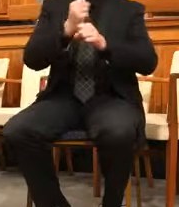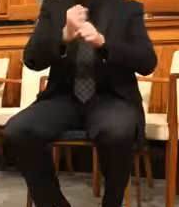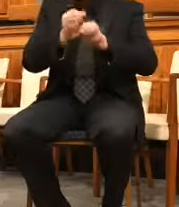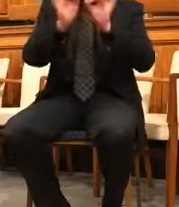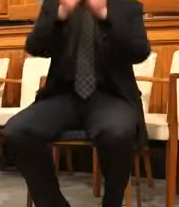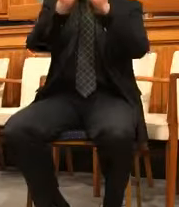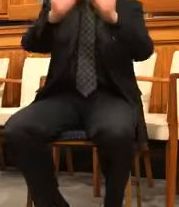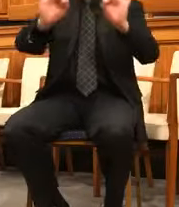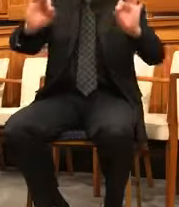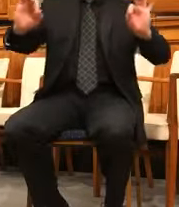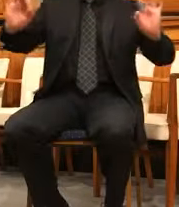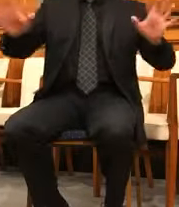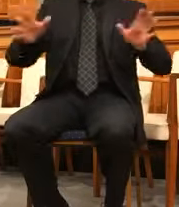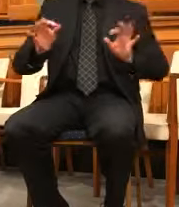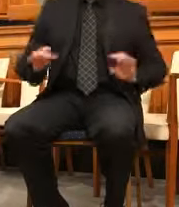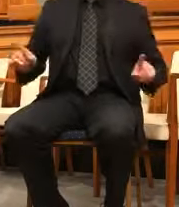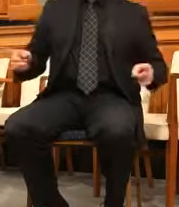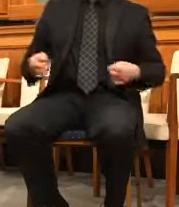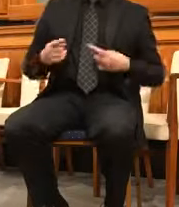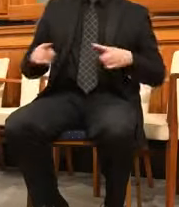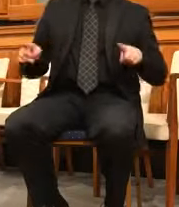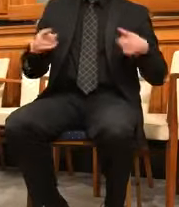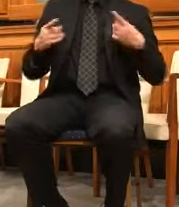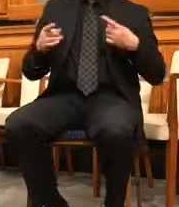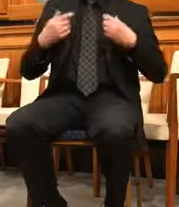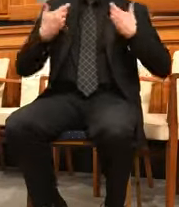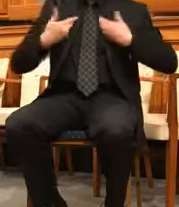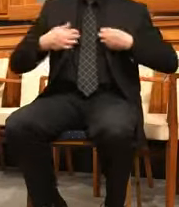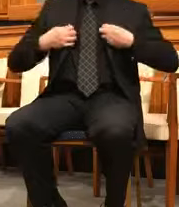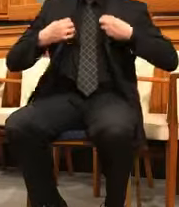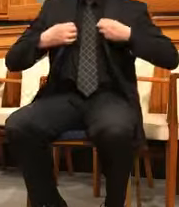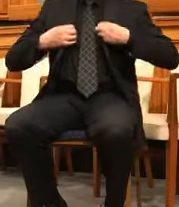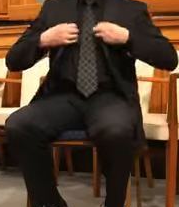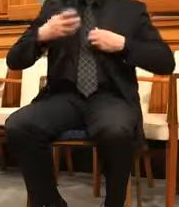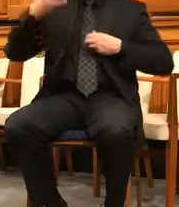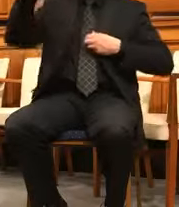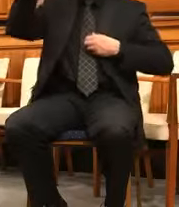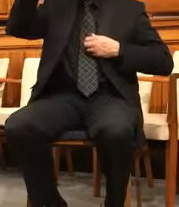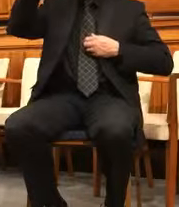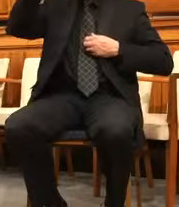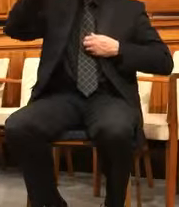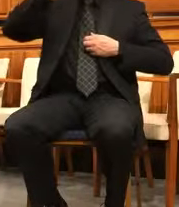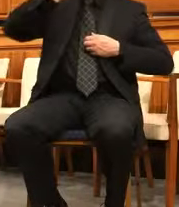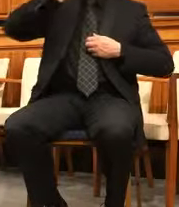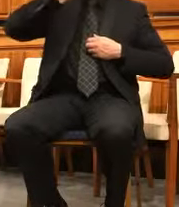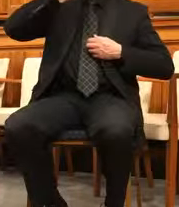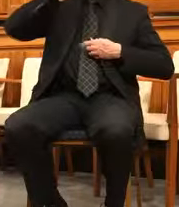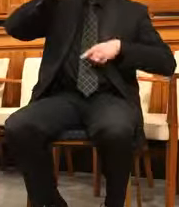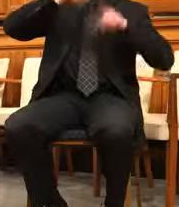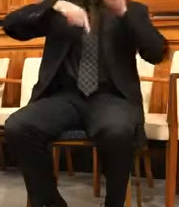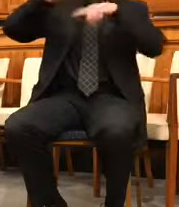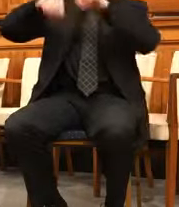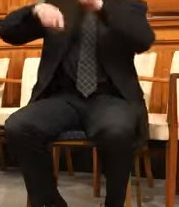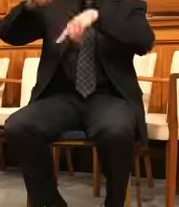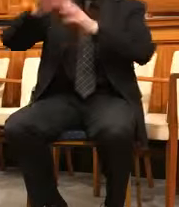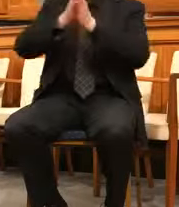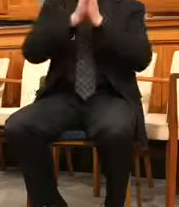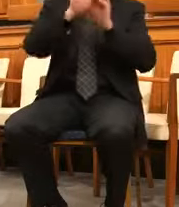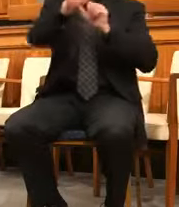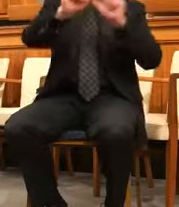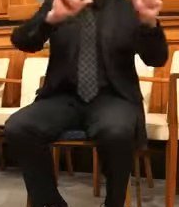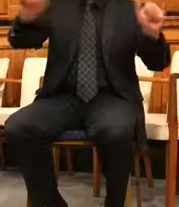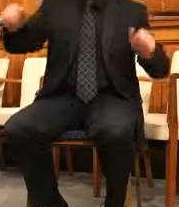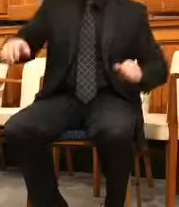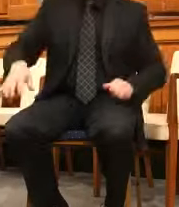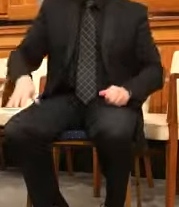been involved with a faith which believes in ceremonies. As long as you go through